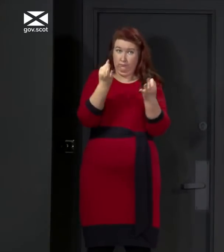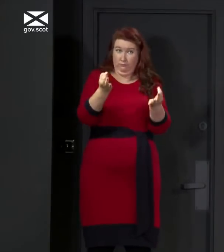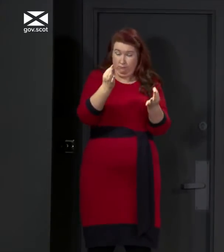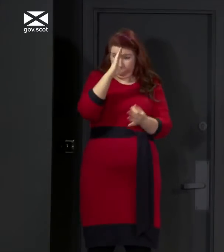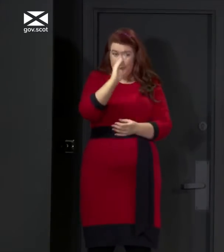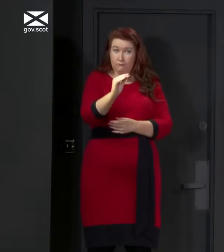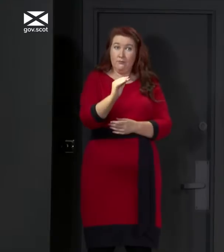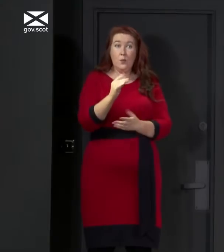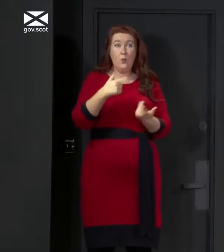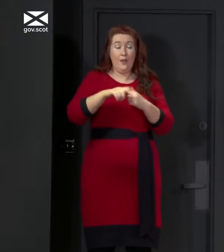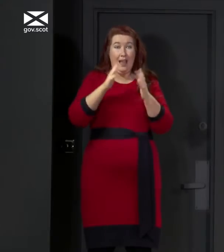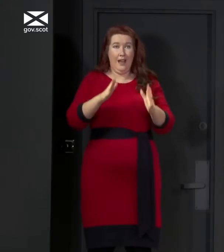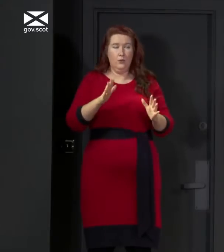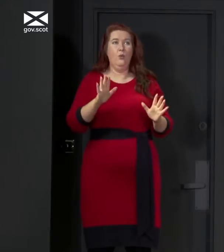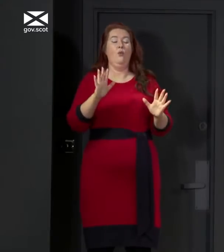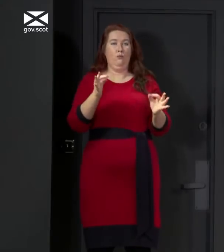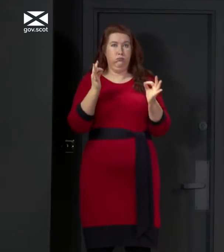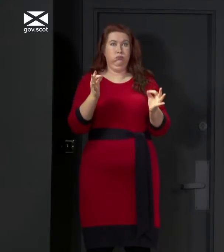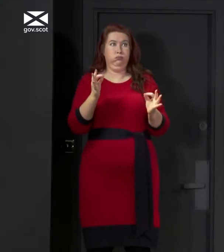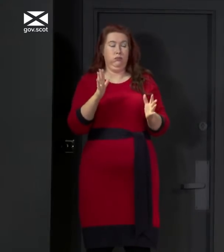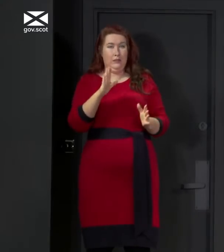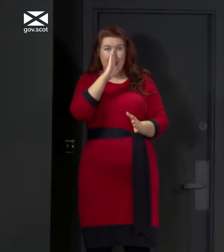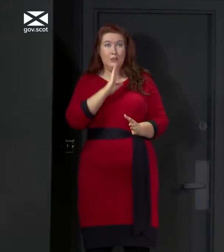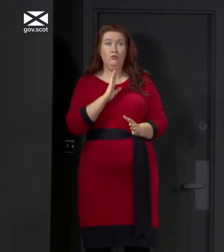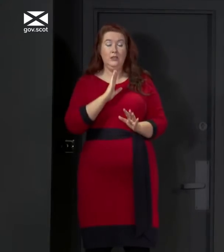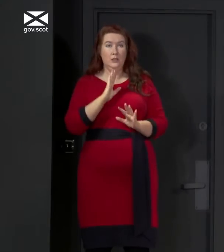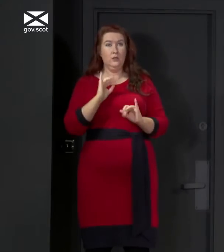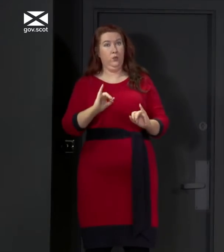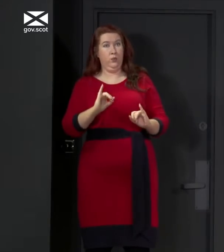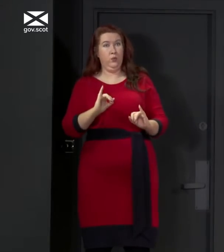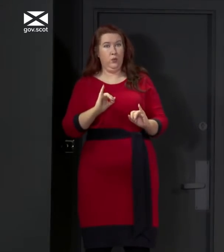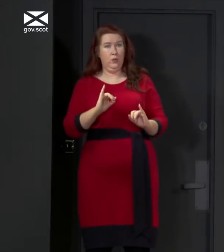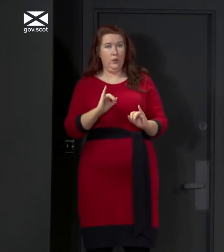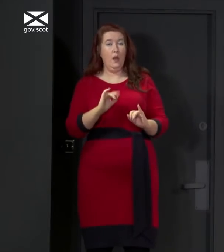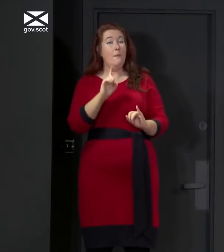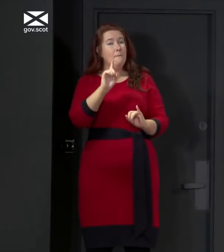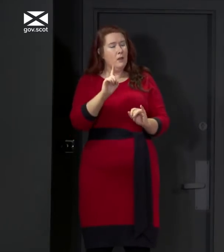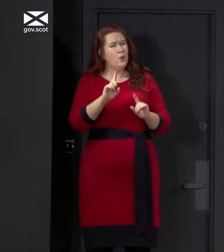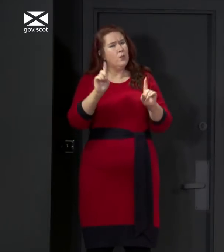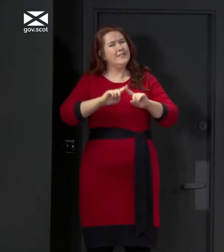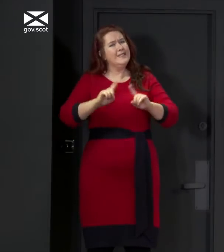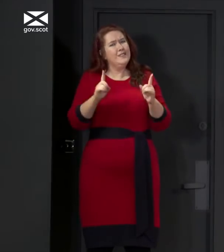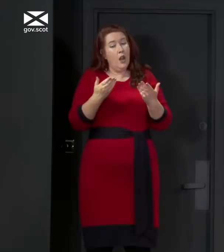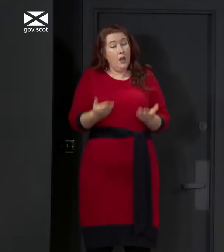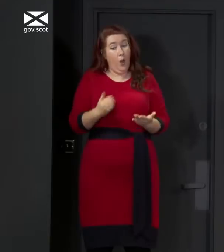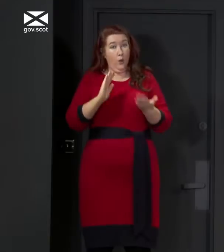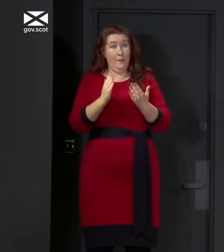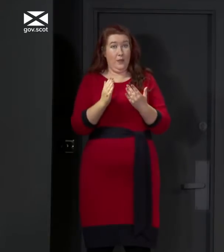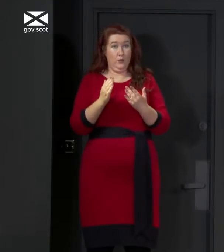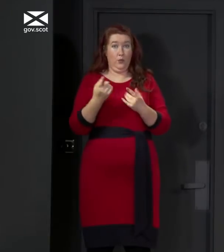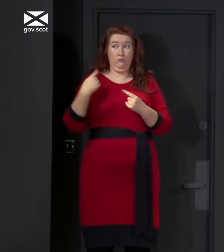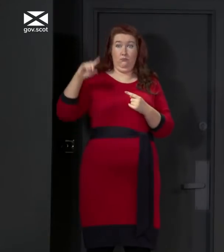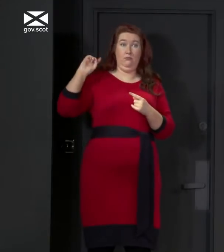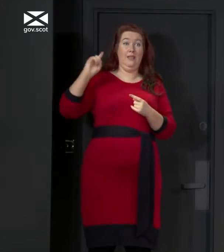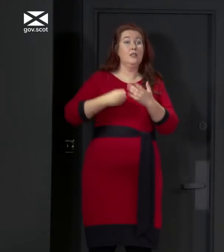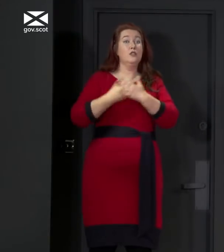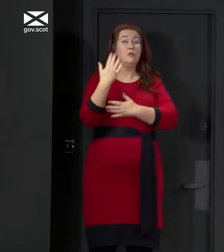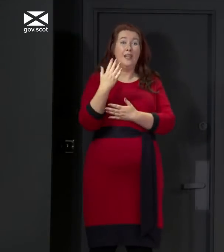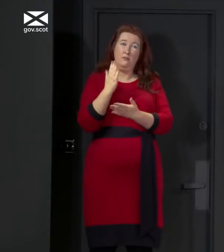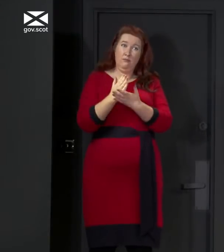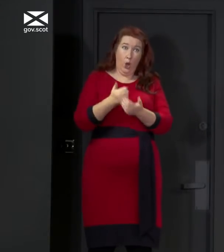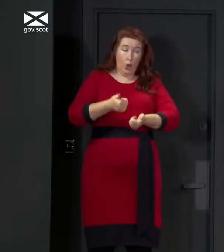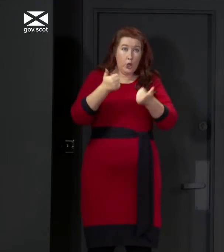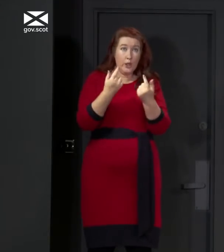all must take that seriously right now. But of course, there is a difference between now and last spring, and that is a positive difference.